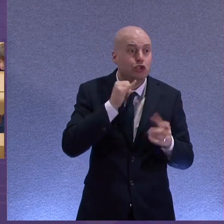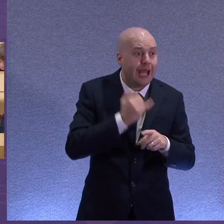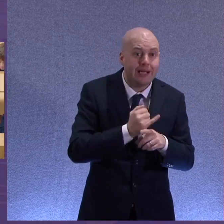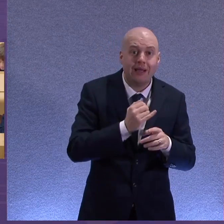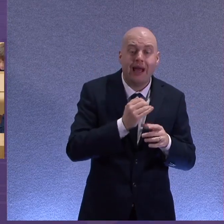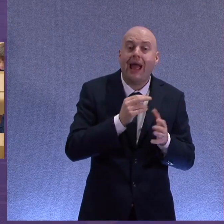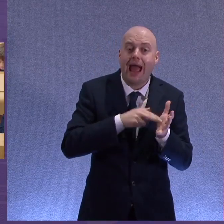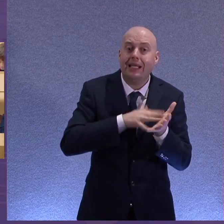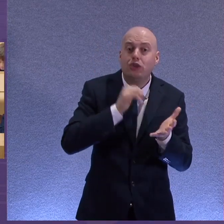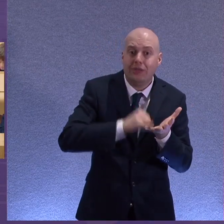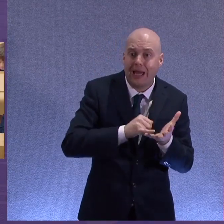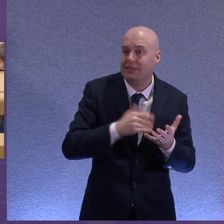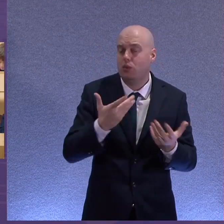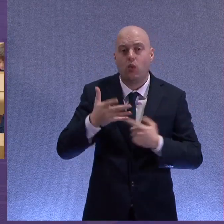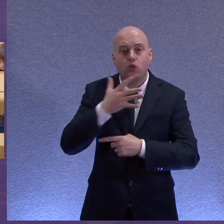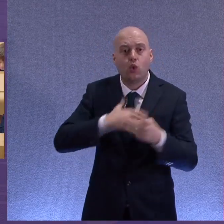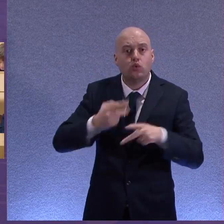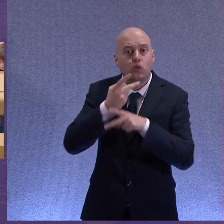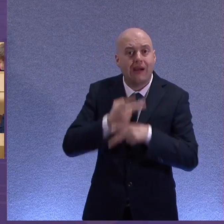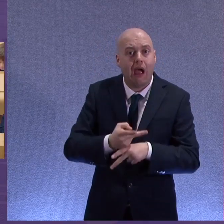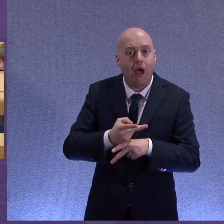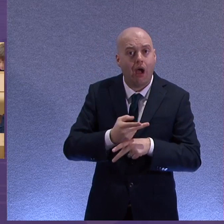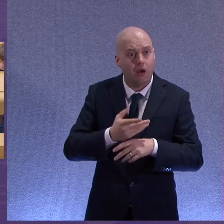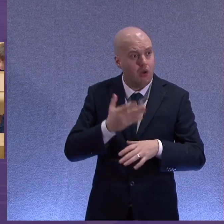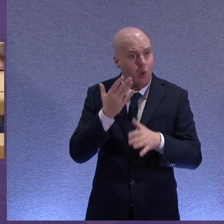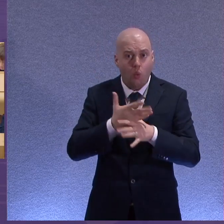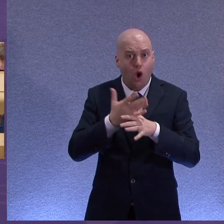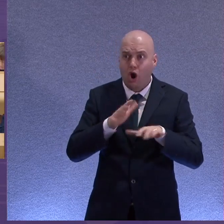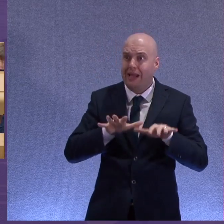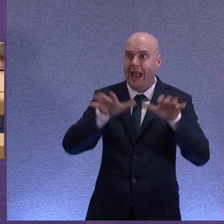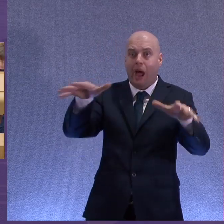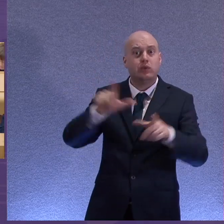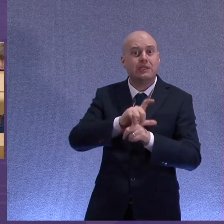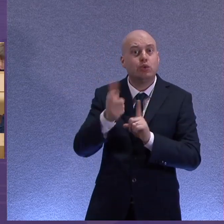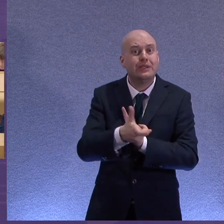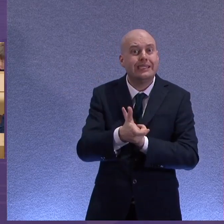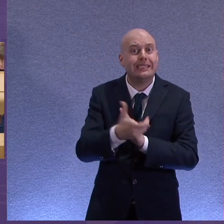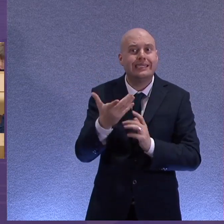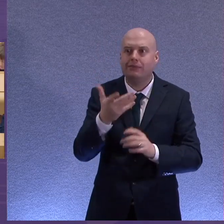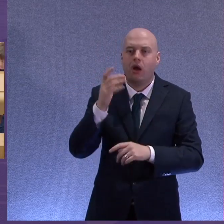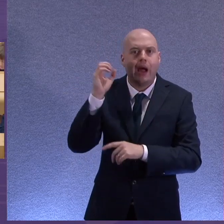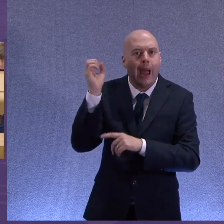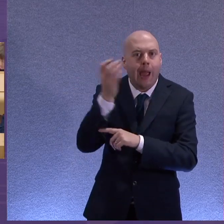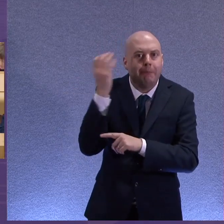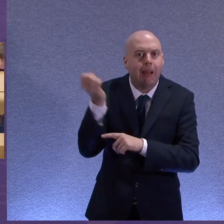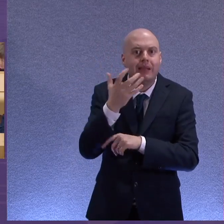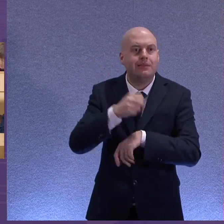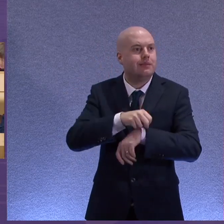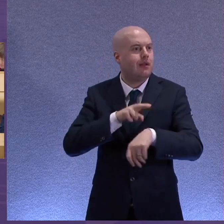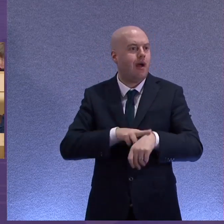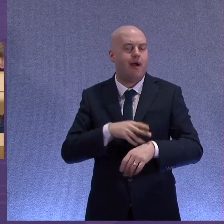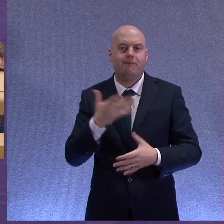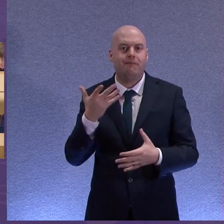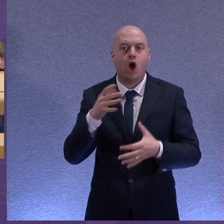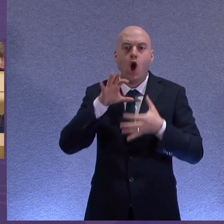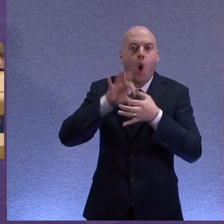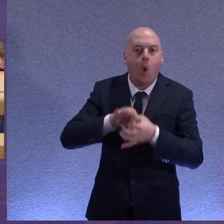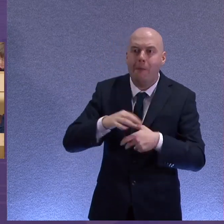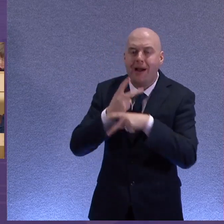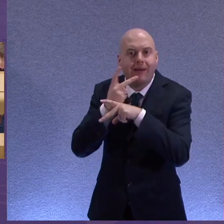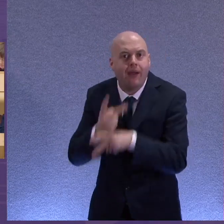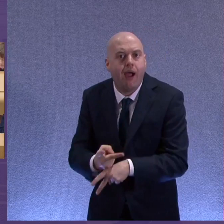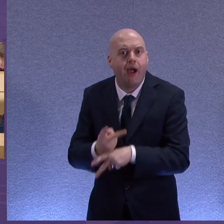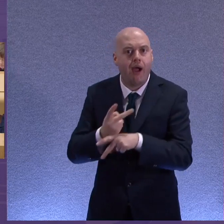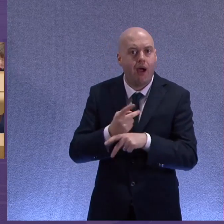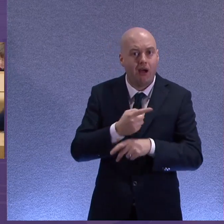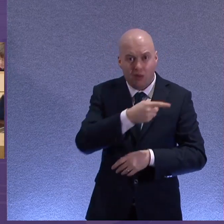nurses, ambulance crews, can I ask the First Minister, can I implore the First Minister to give them